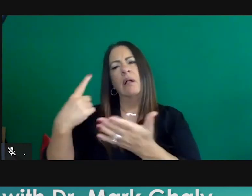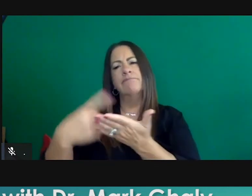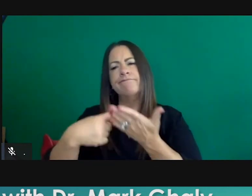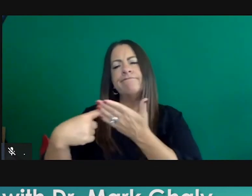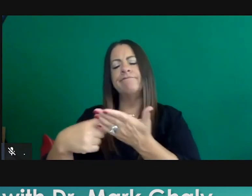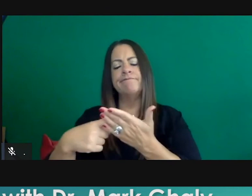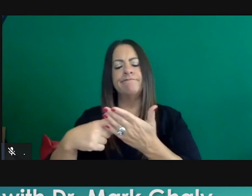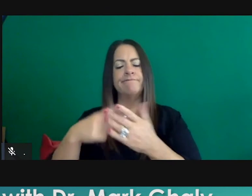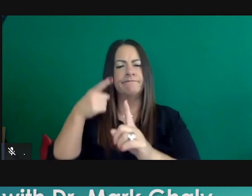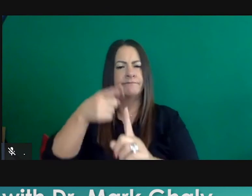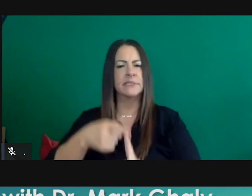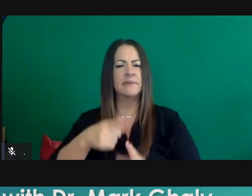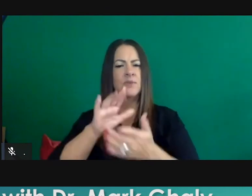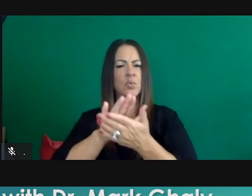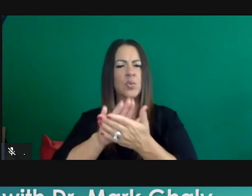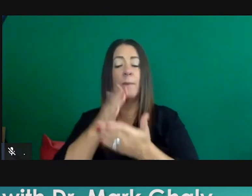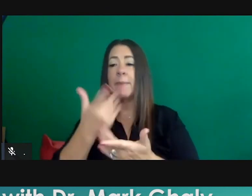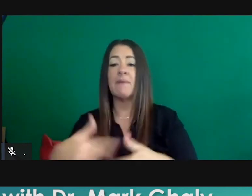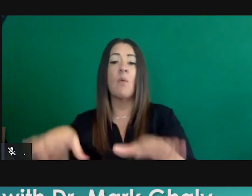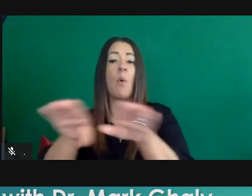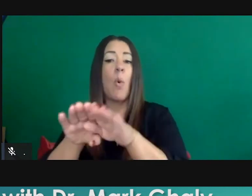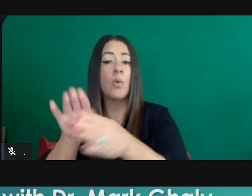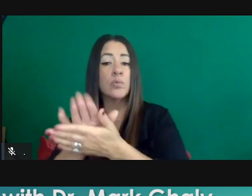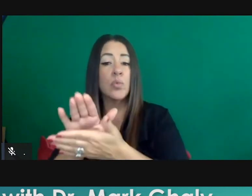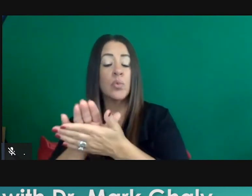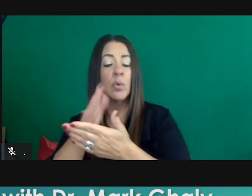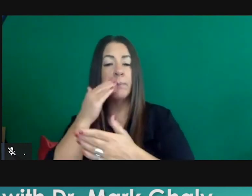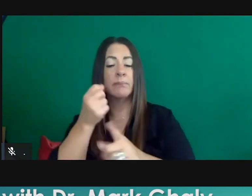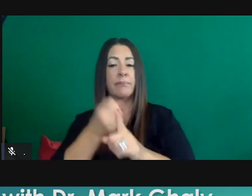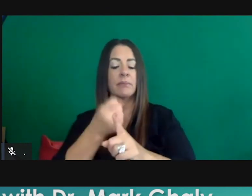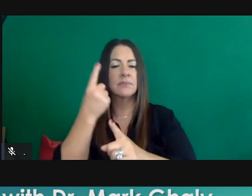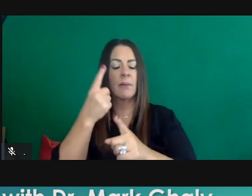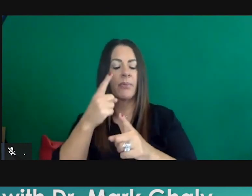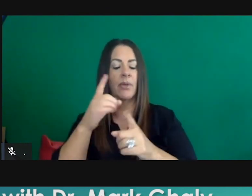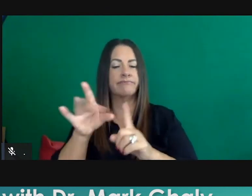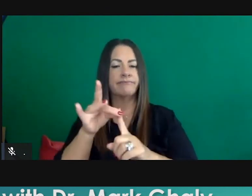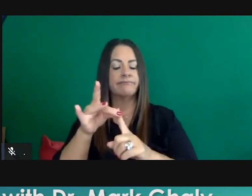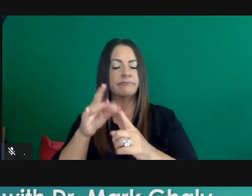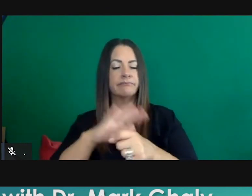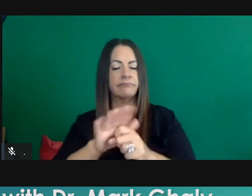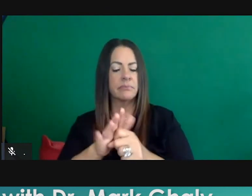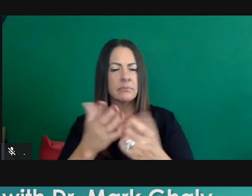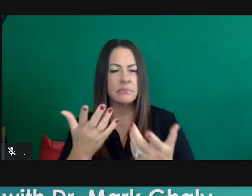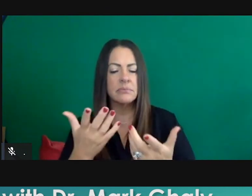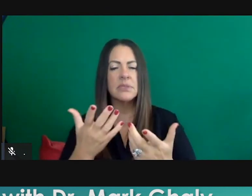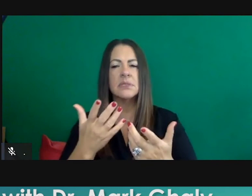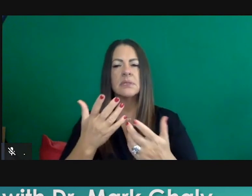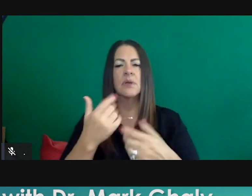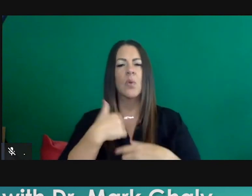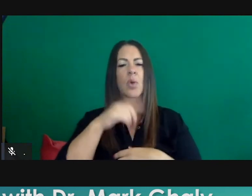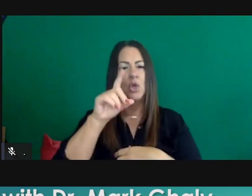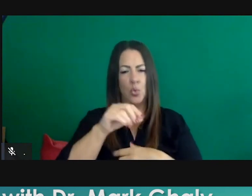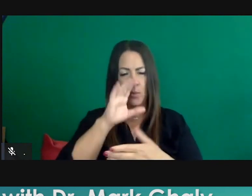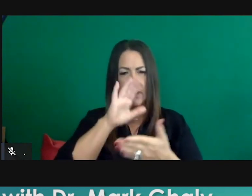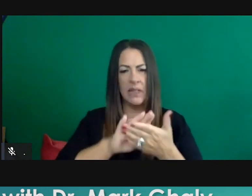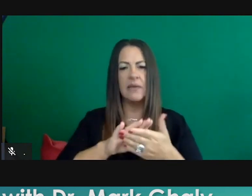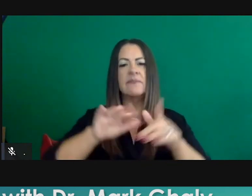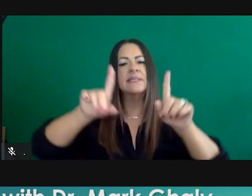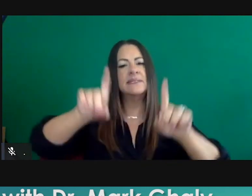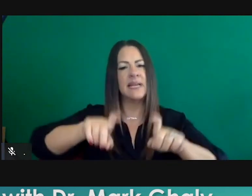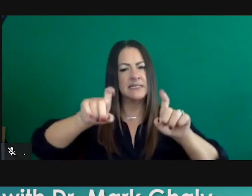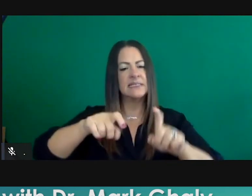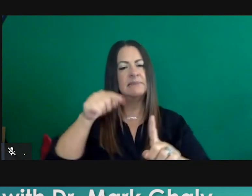school closures, and then ultimately about what a district should do. So we do believe that testing not only